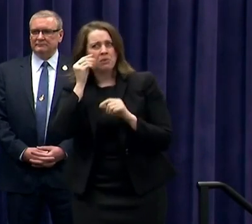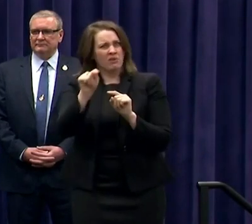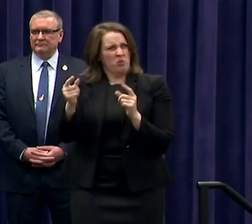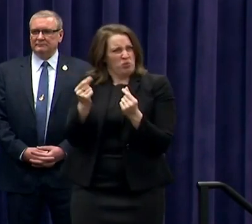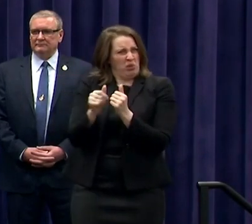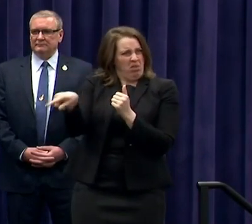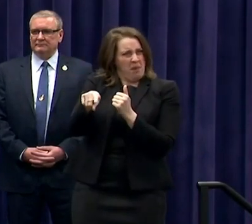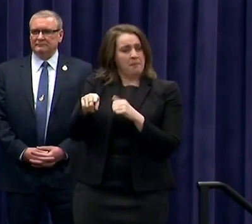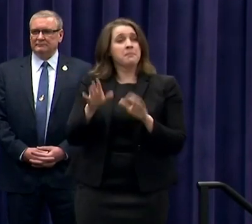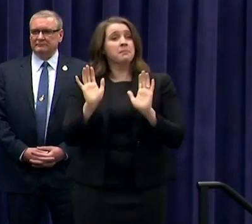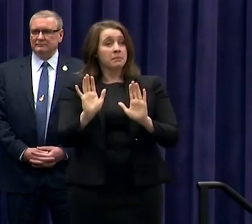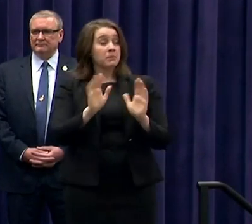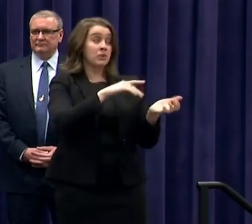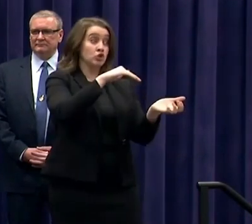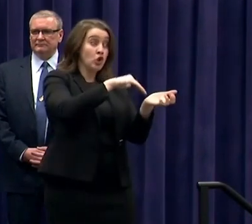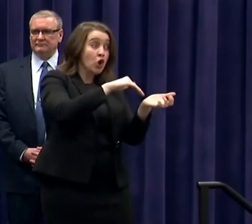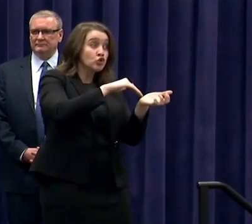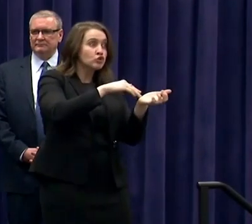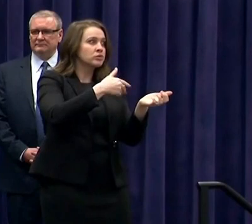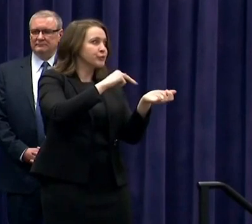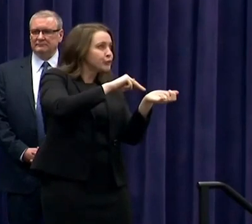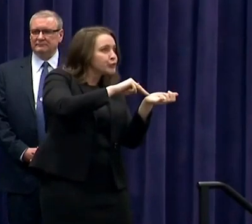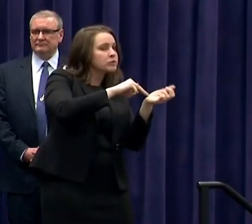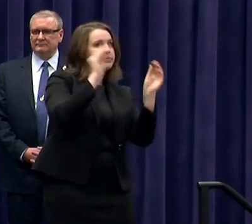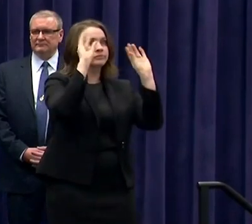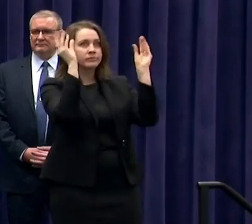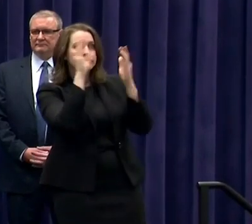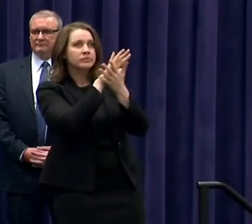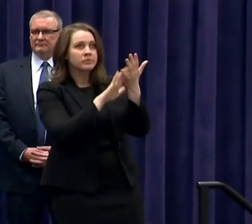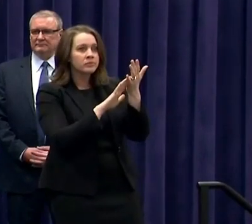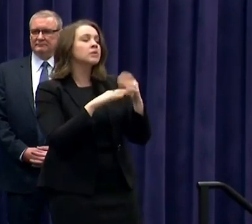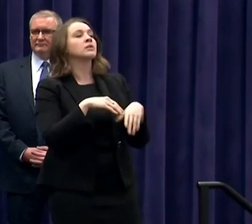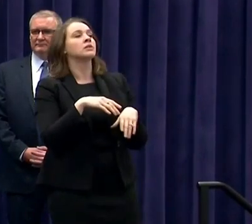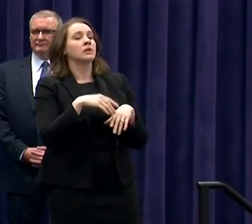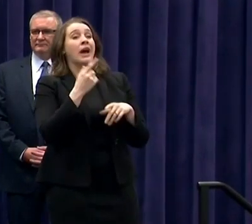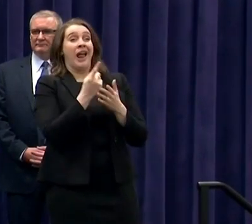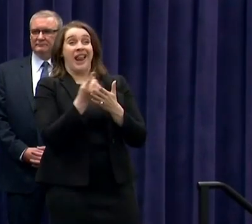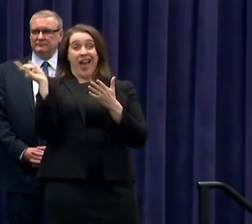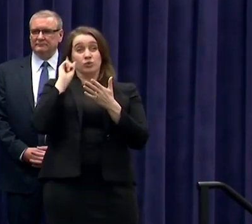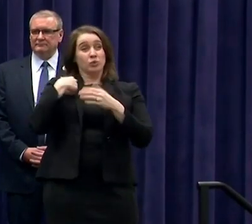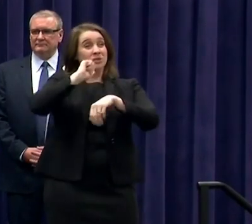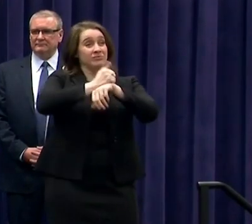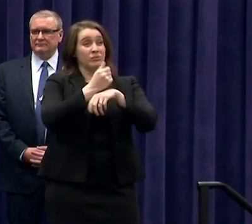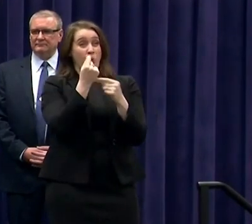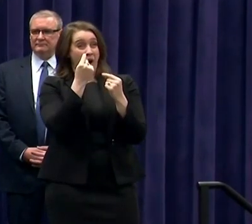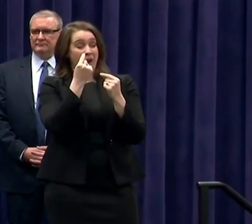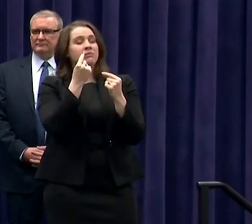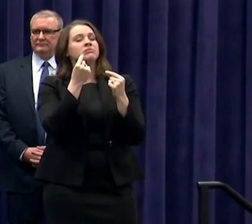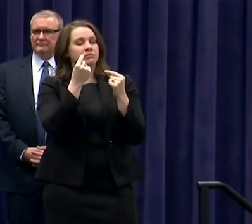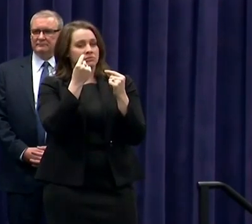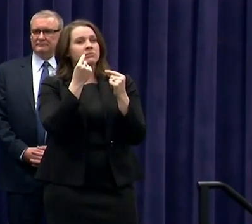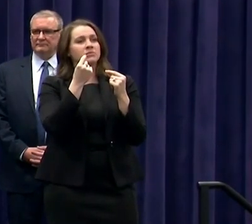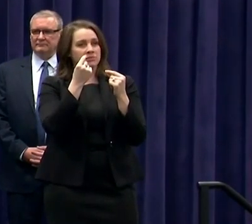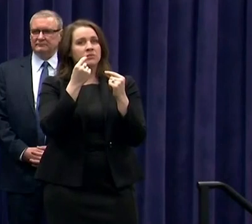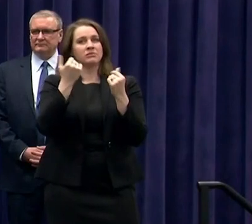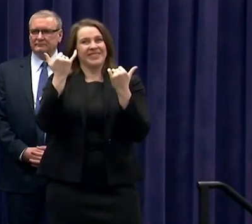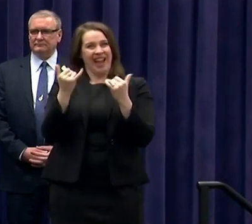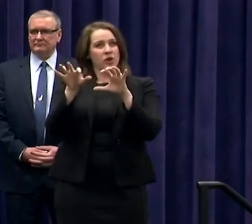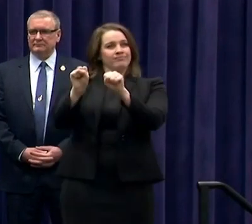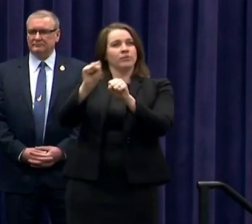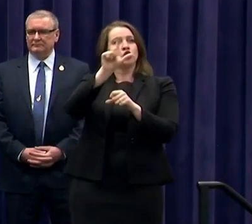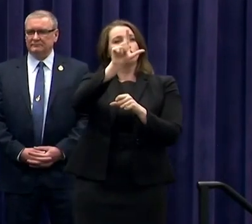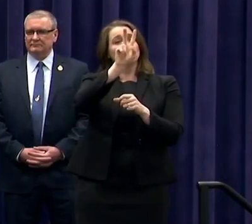and healthcare workers, one of the things that we put into place really last week was bringing online 2,600 hotel rooms.